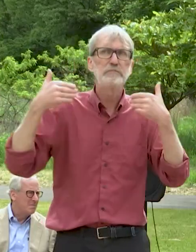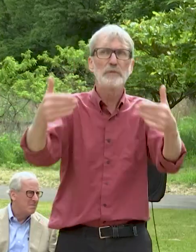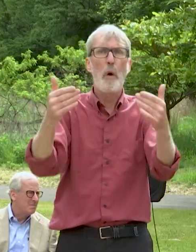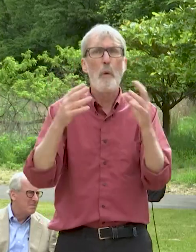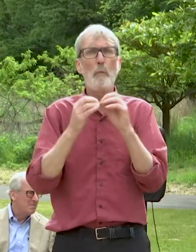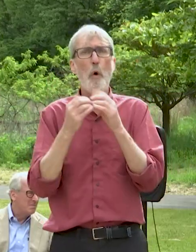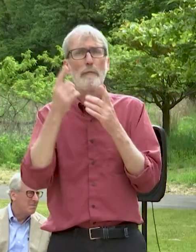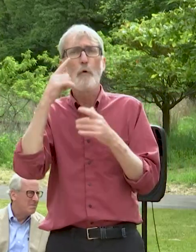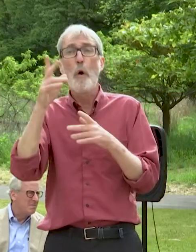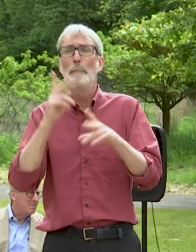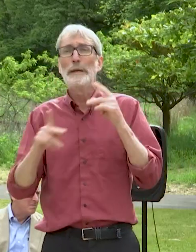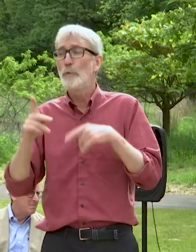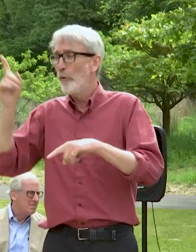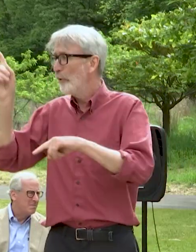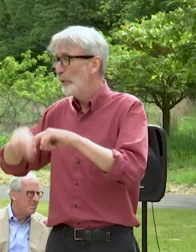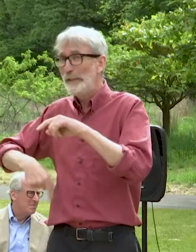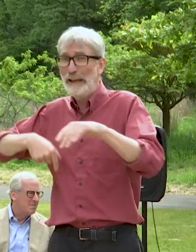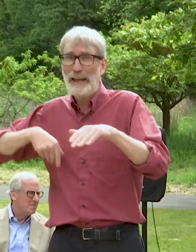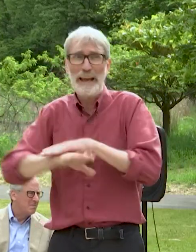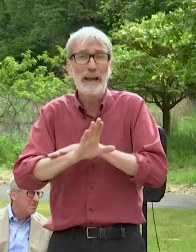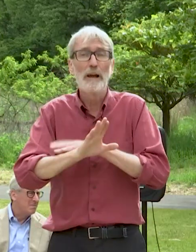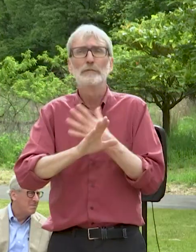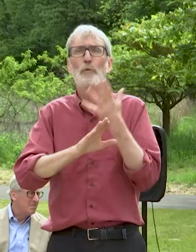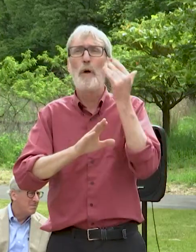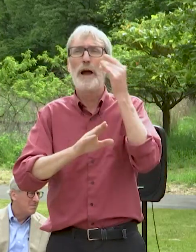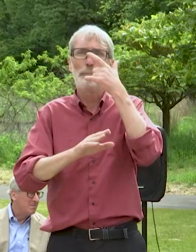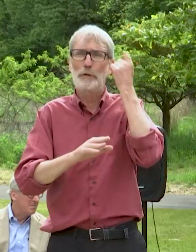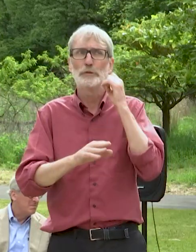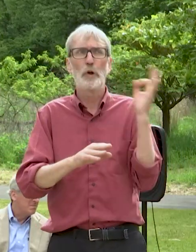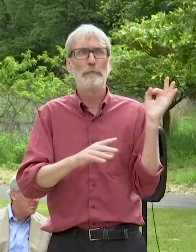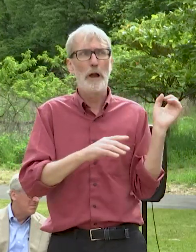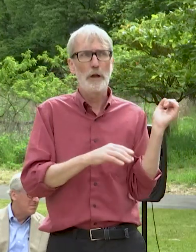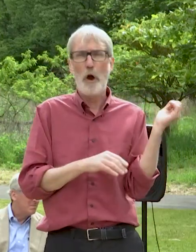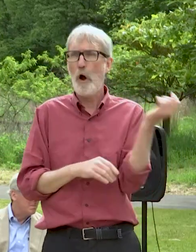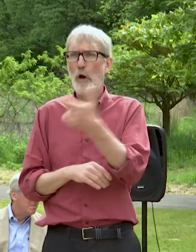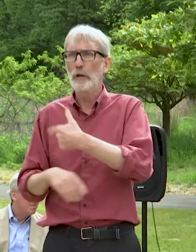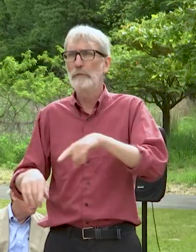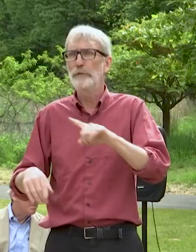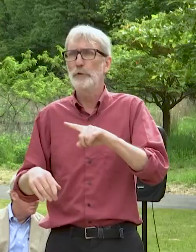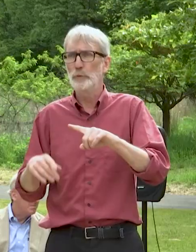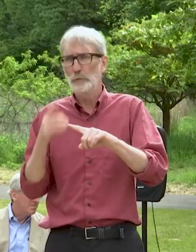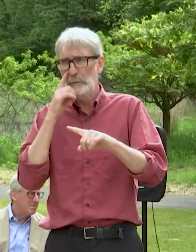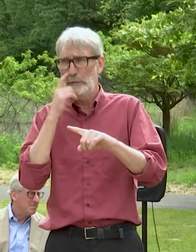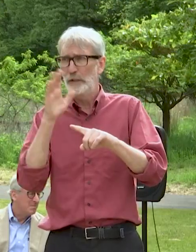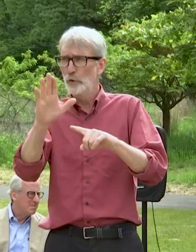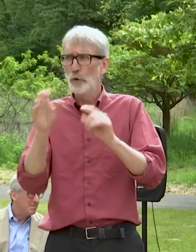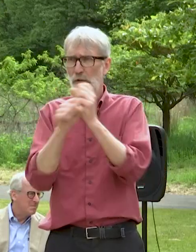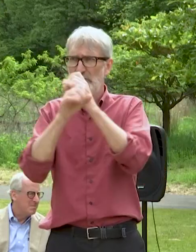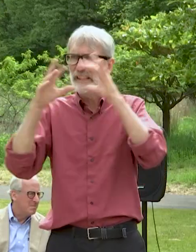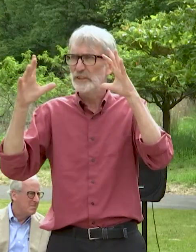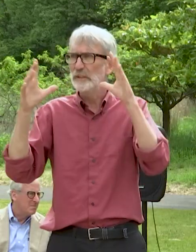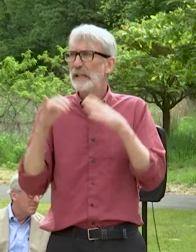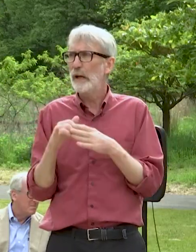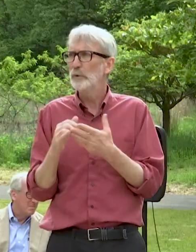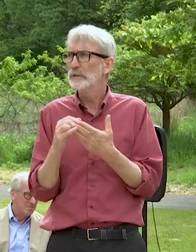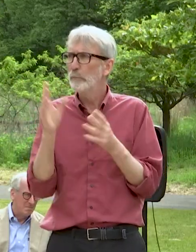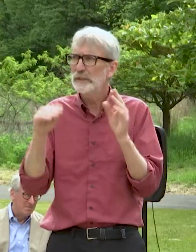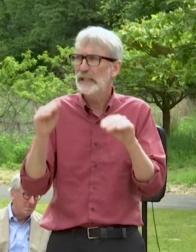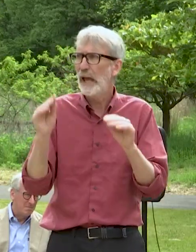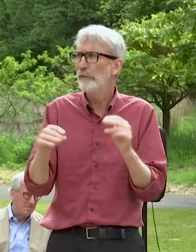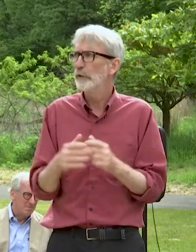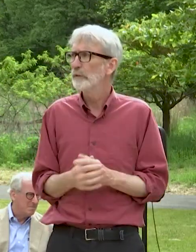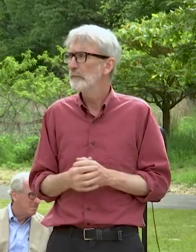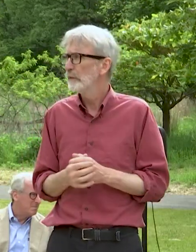not have that opportunity before. And that's because of everyone that's here and the vision that was put together.